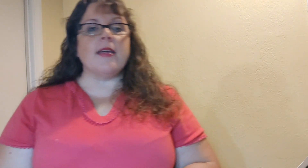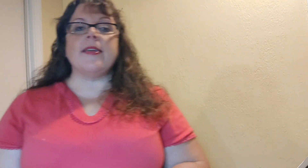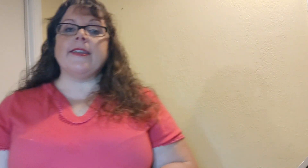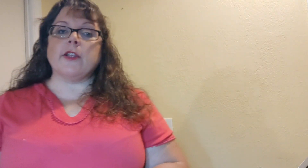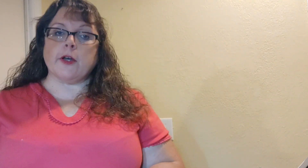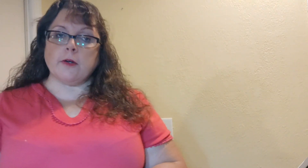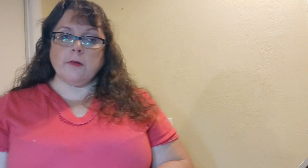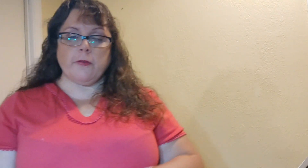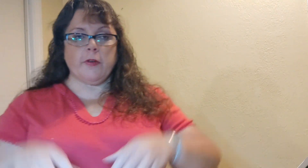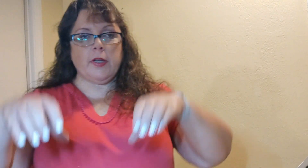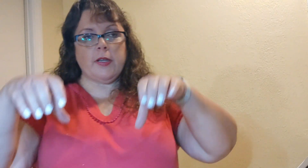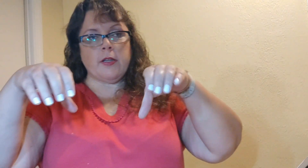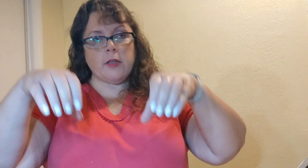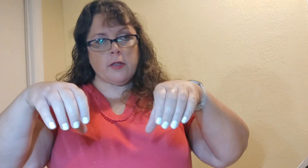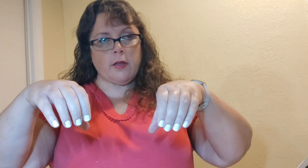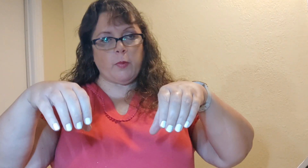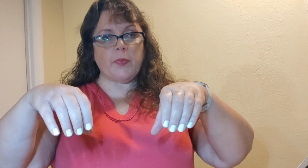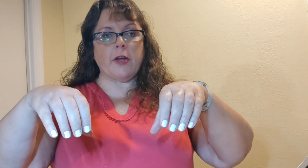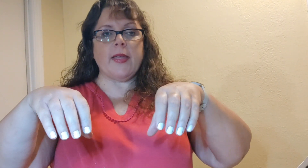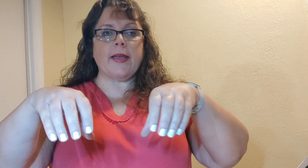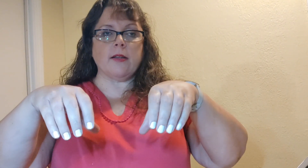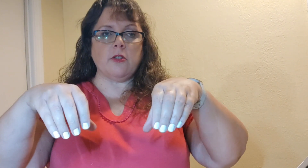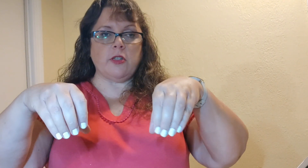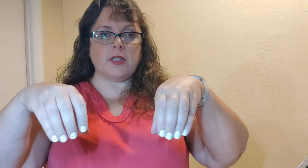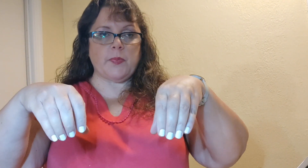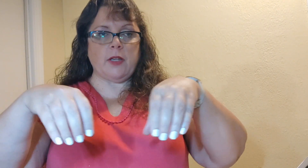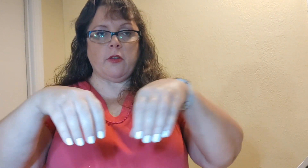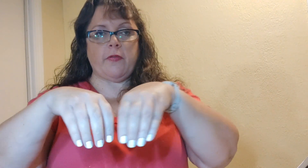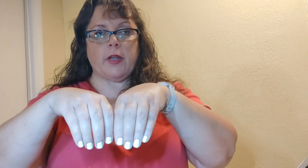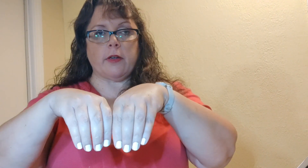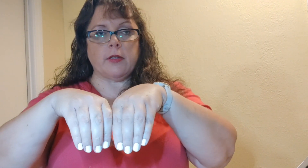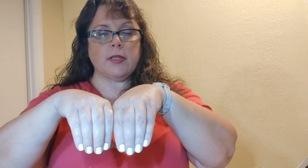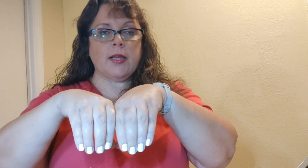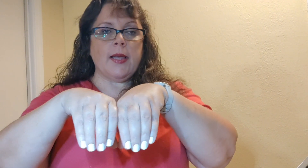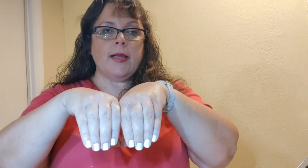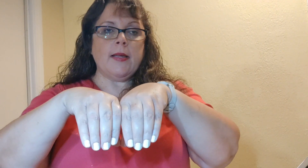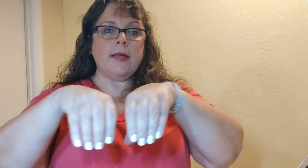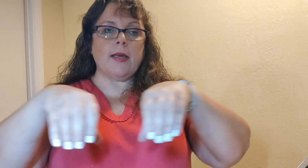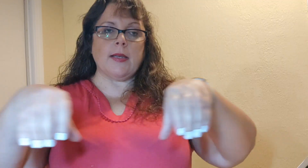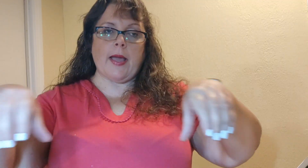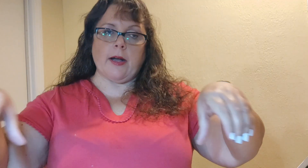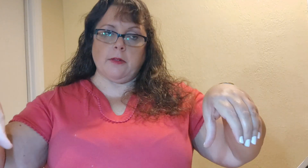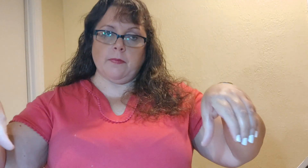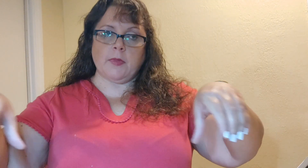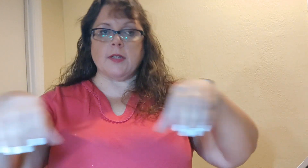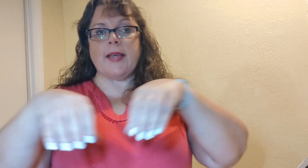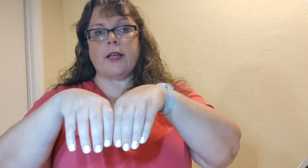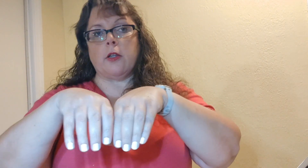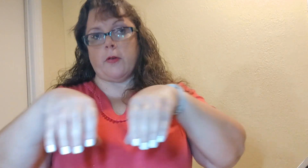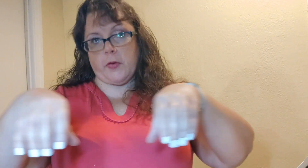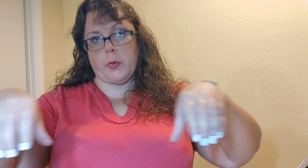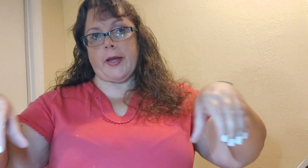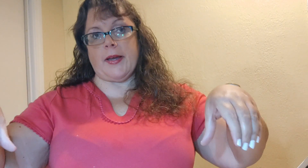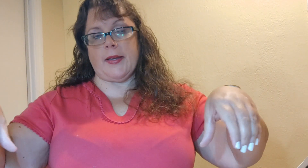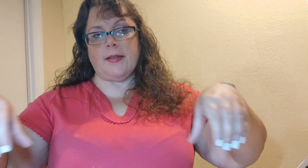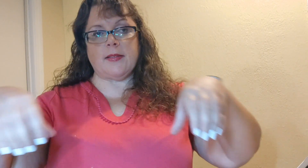And then loaf, with both hands, you just bend your fingers and out. Because like a loaf of bread